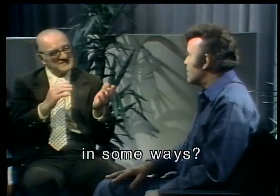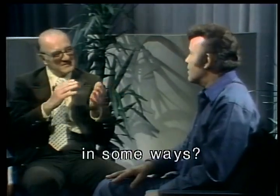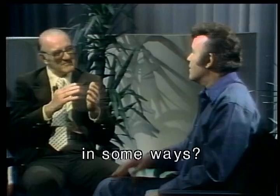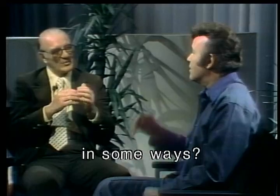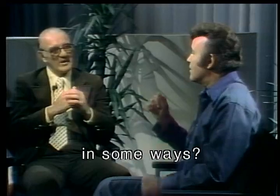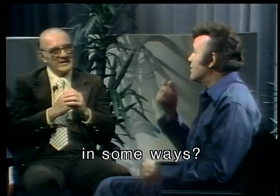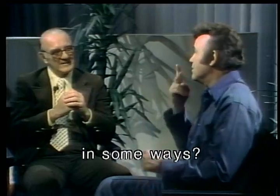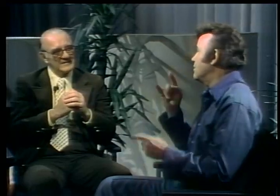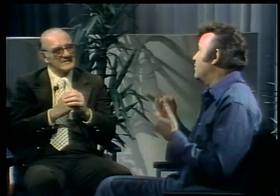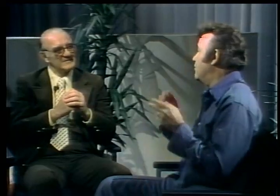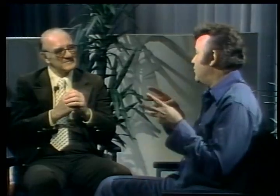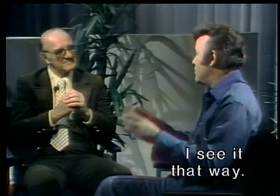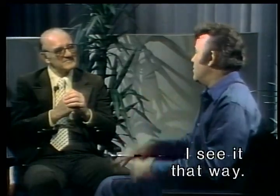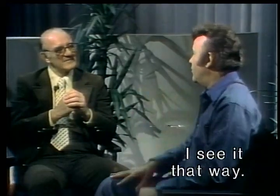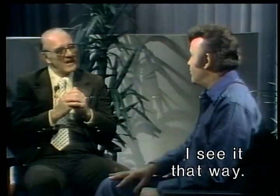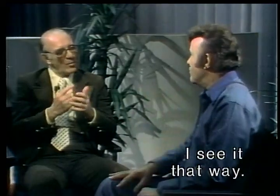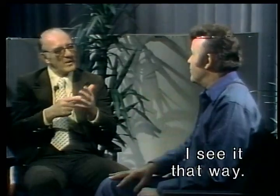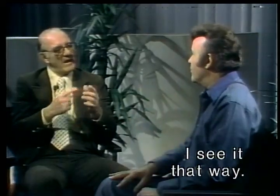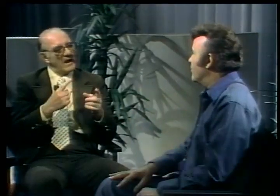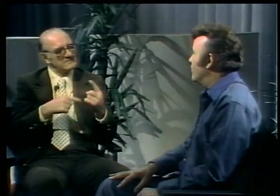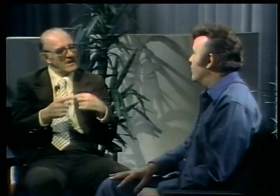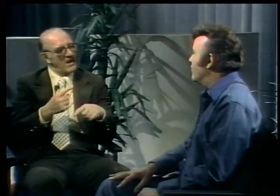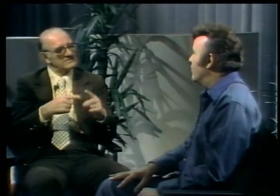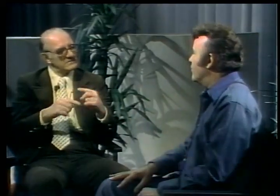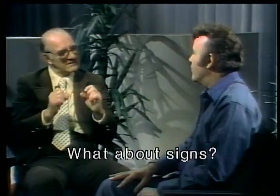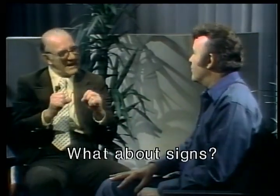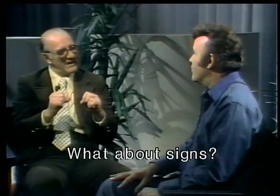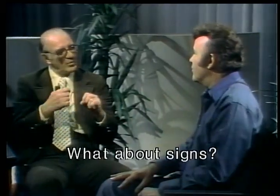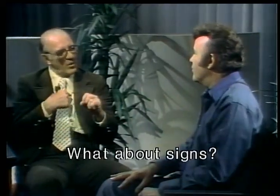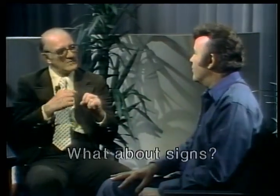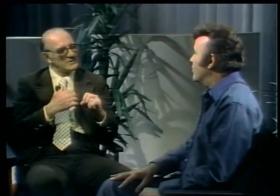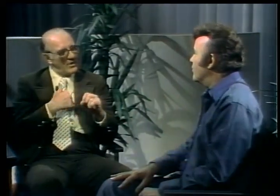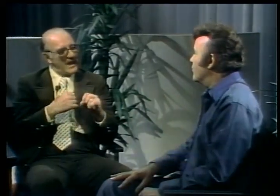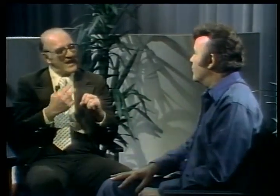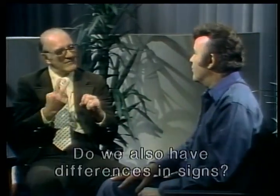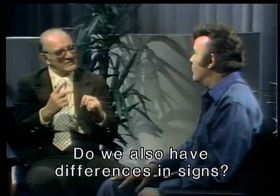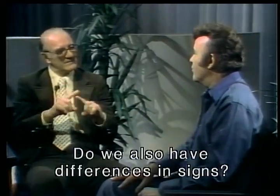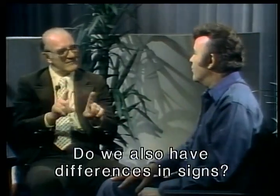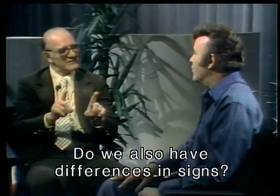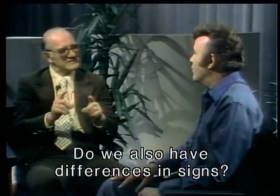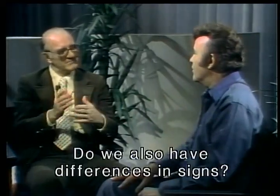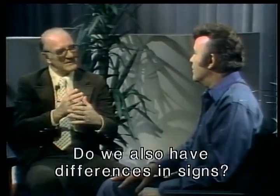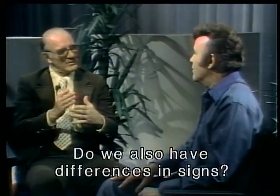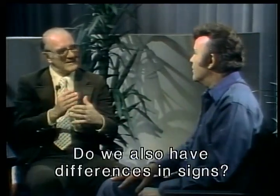Some way. What about science? Can you also have a difference between?